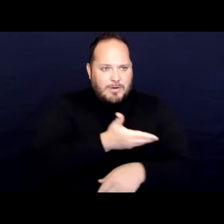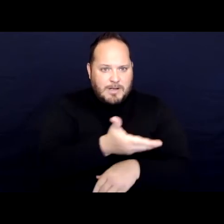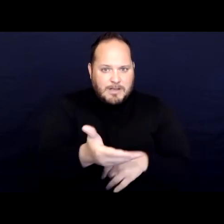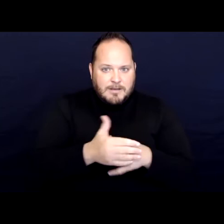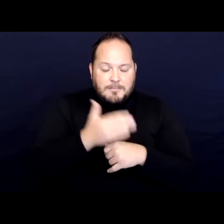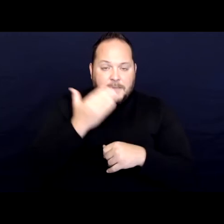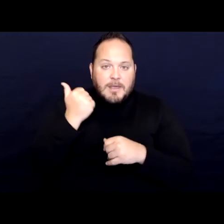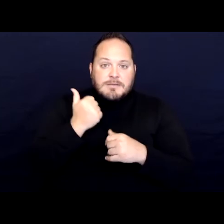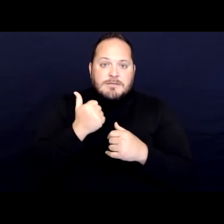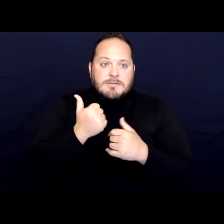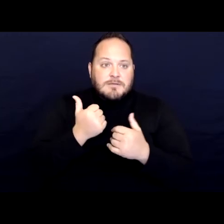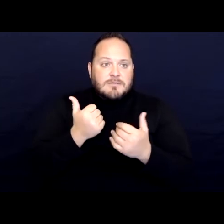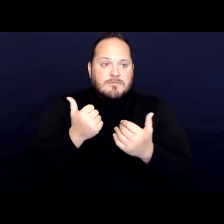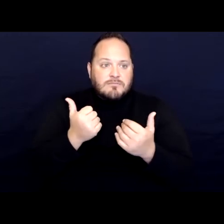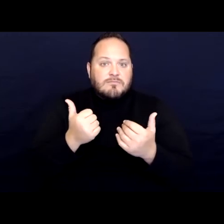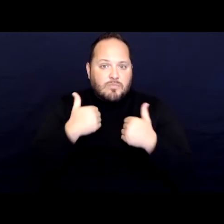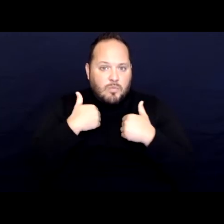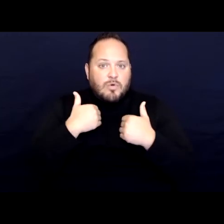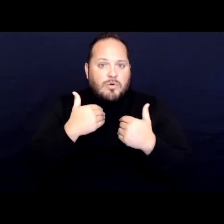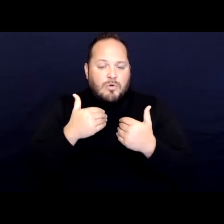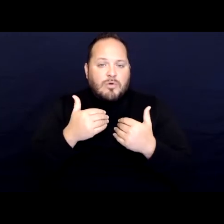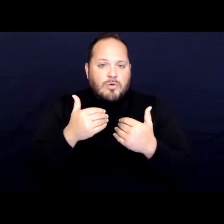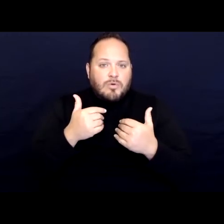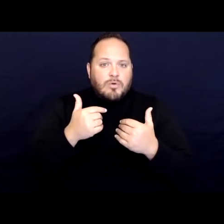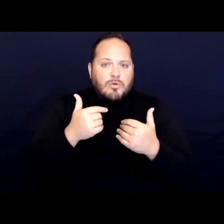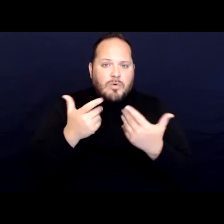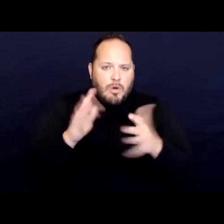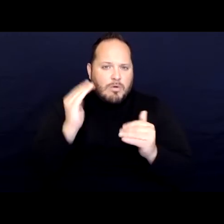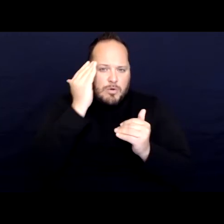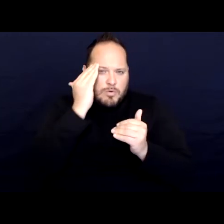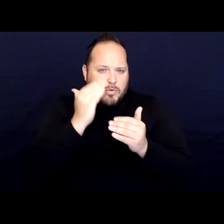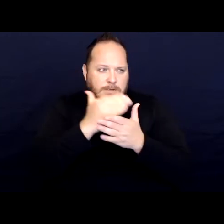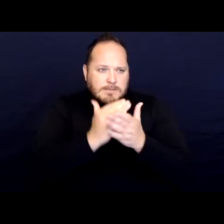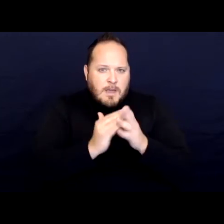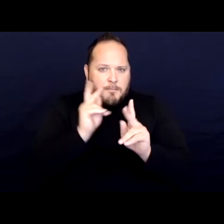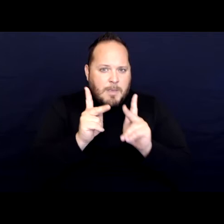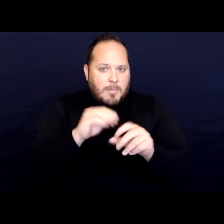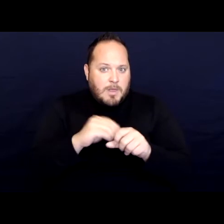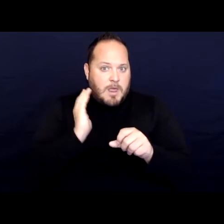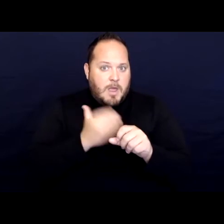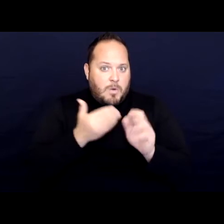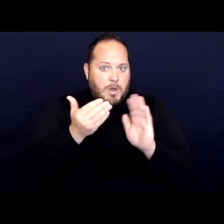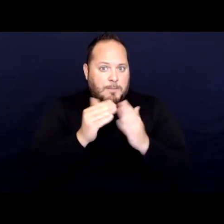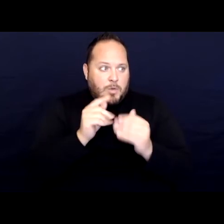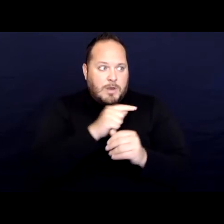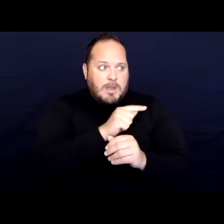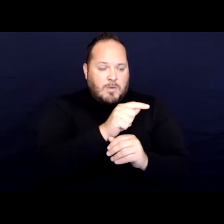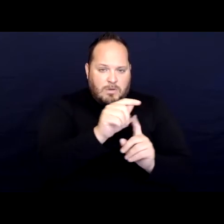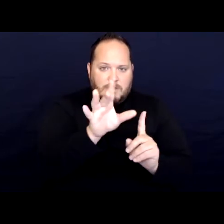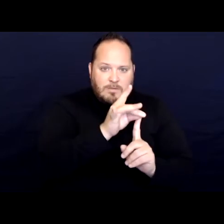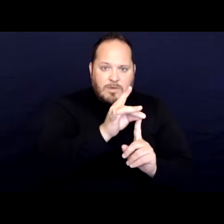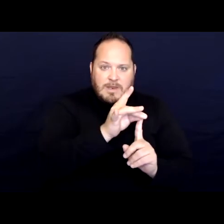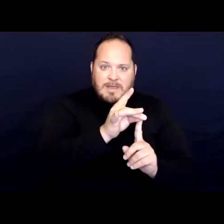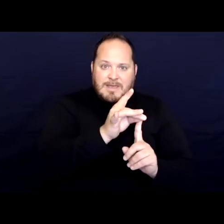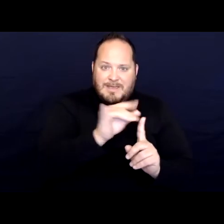there were, like I said, we knew that folks in our community were clearly getting sick, were getting infected,